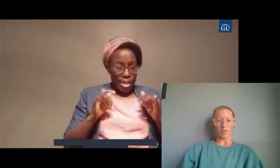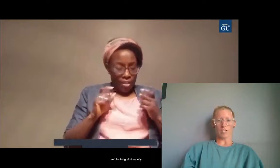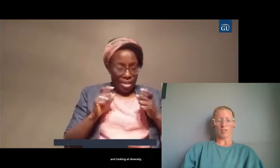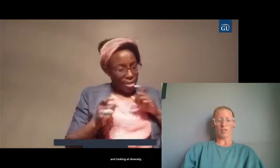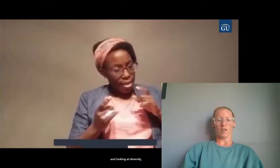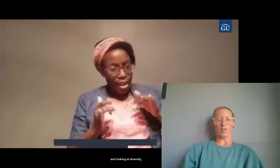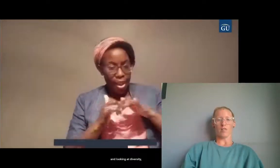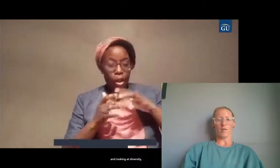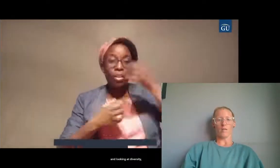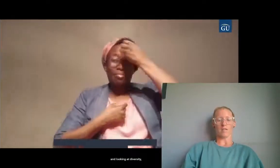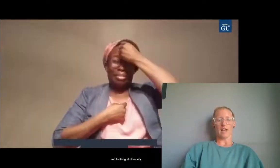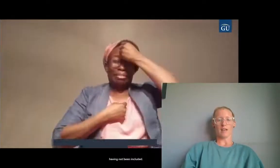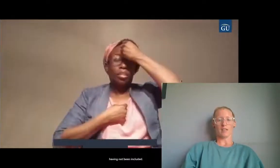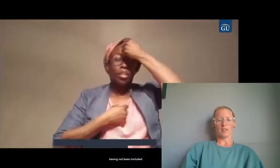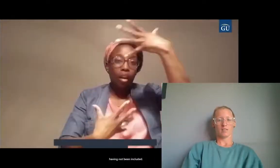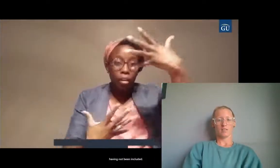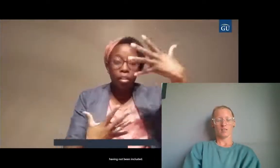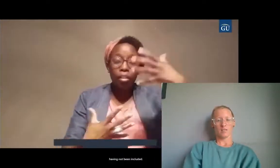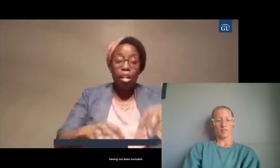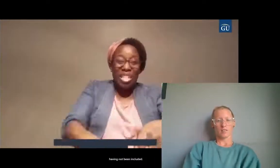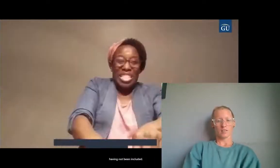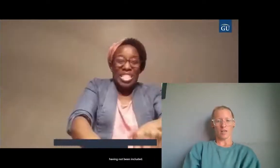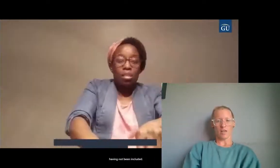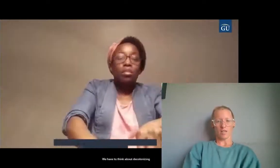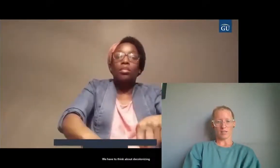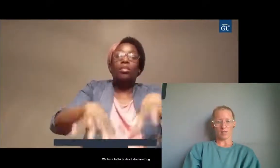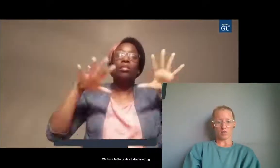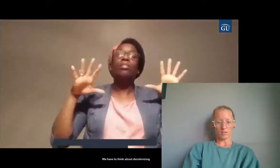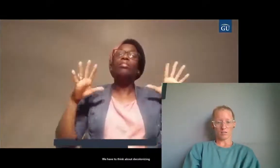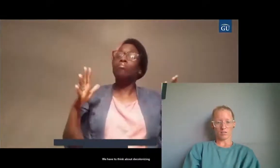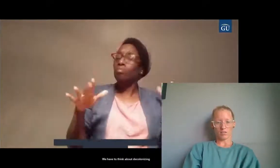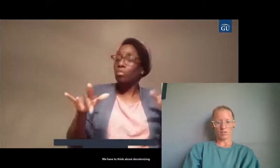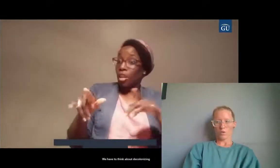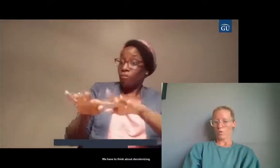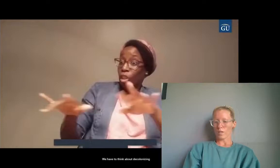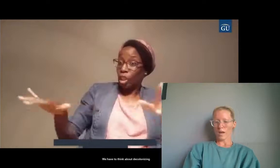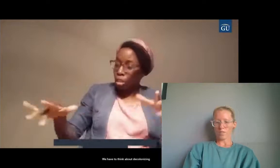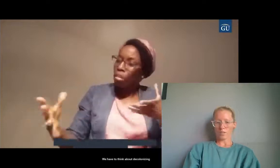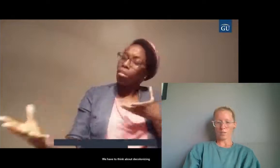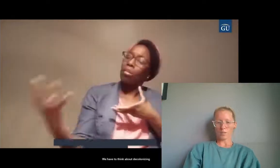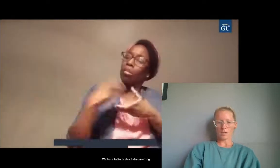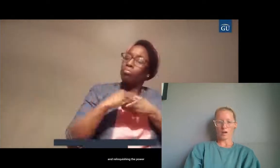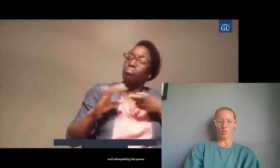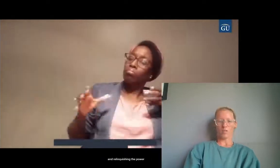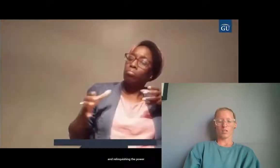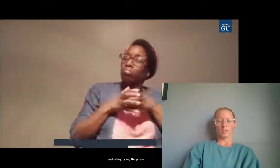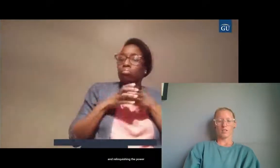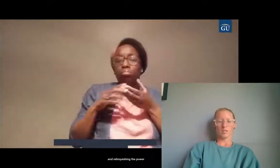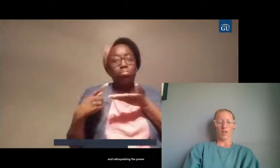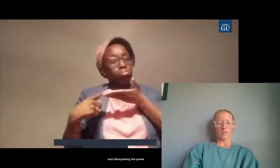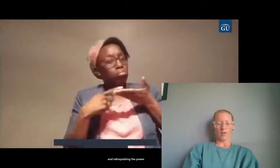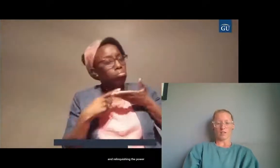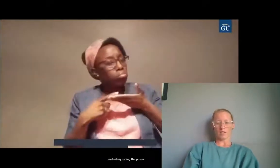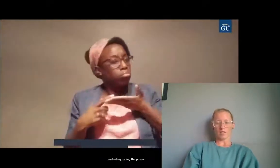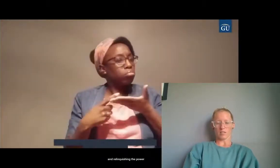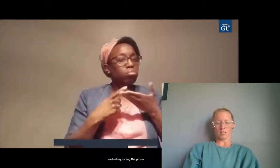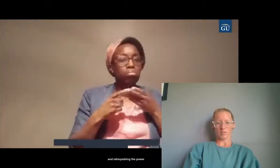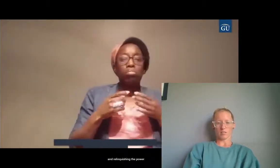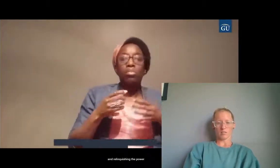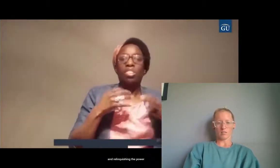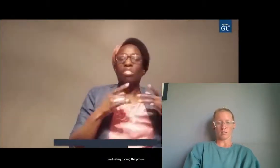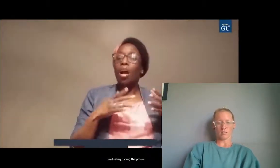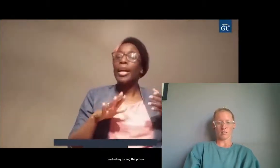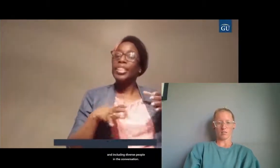of the variations of Black deaf ASL, we have to think about decolorizing